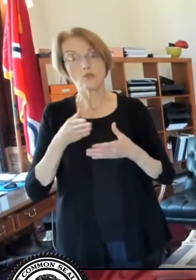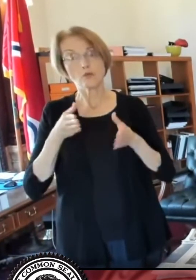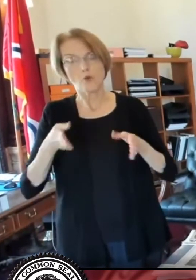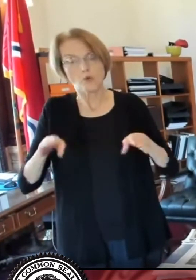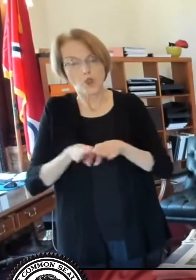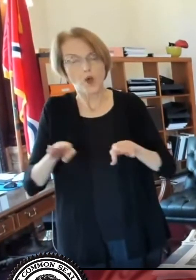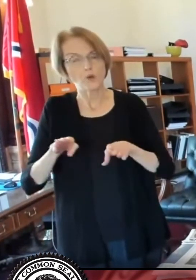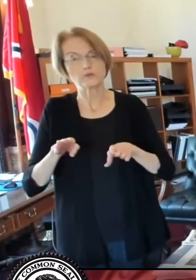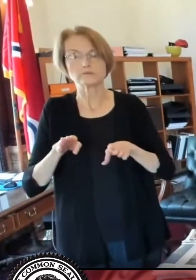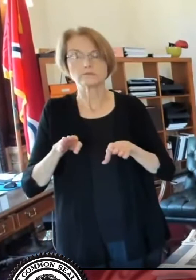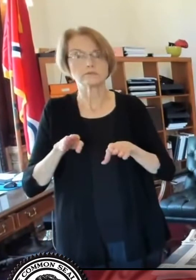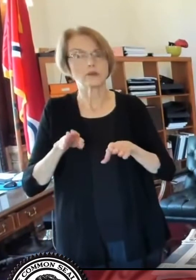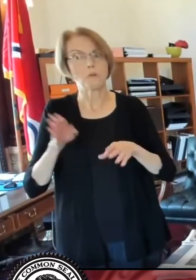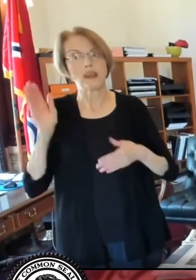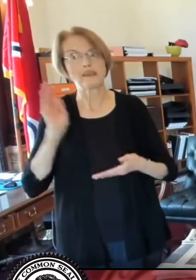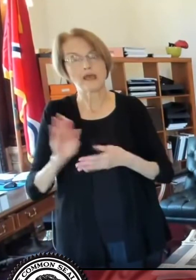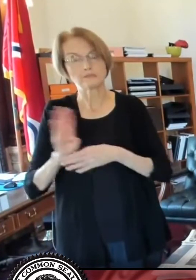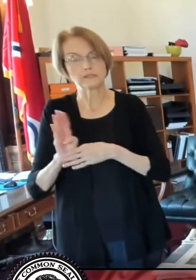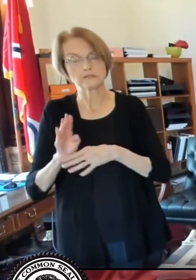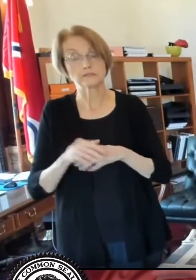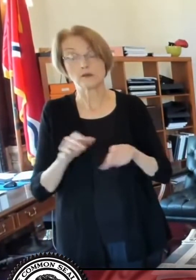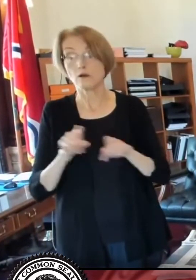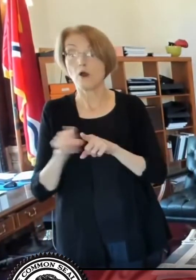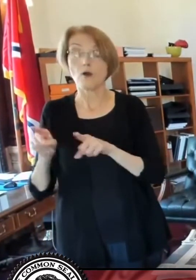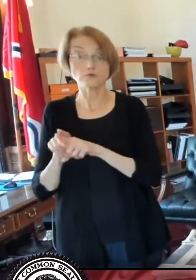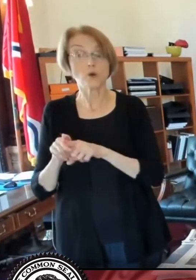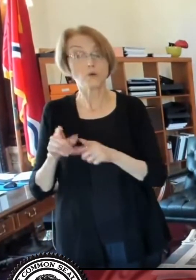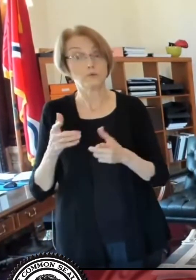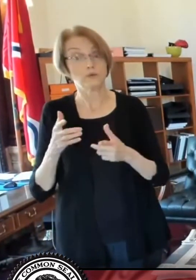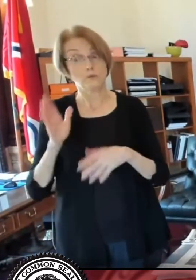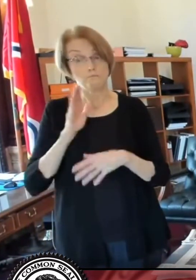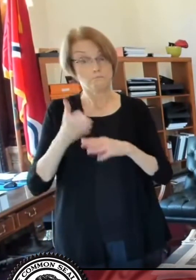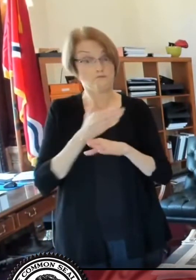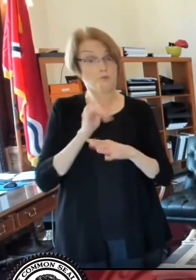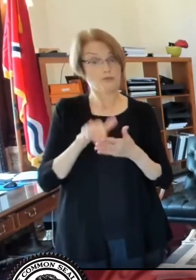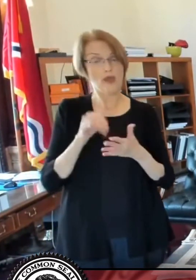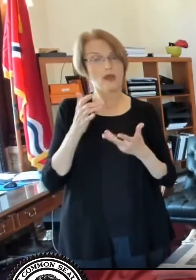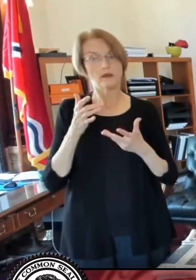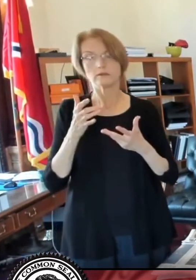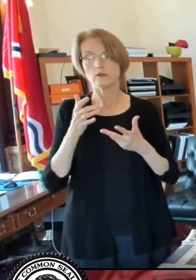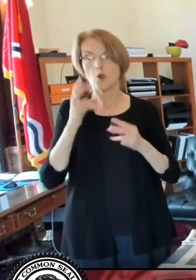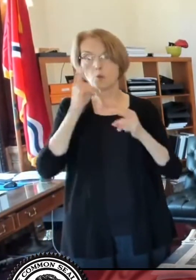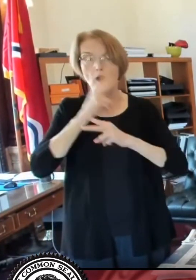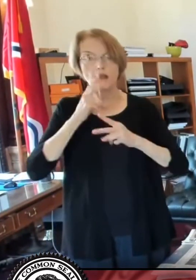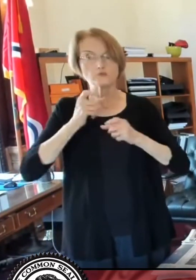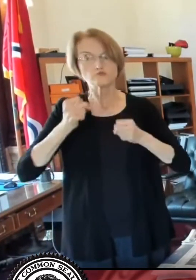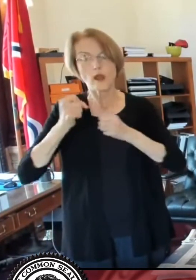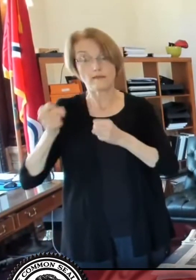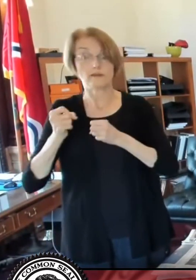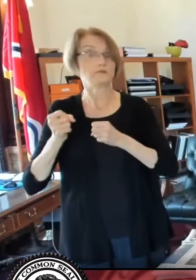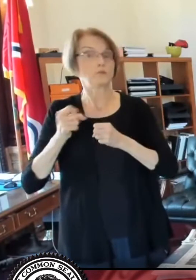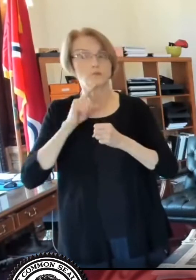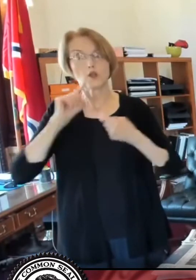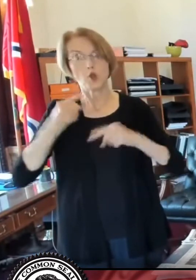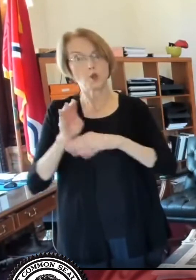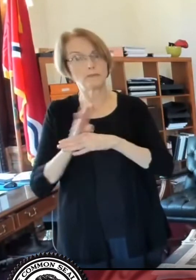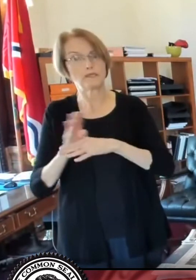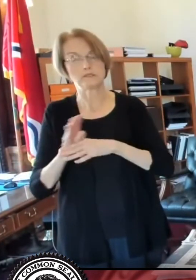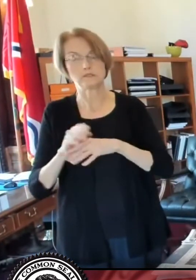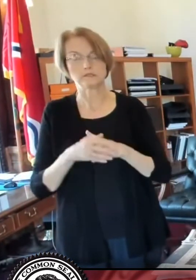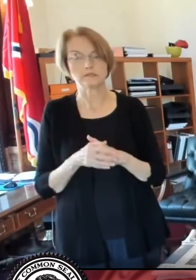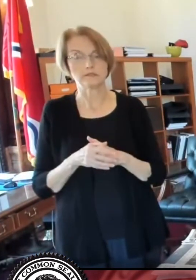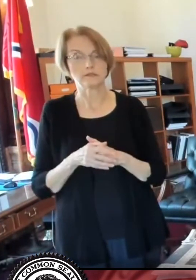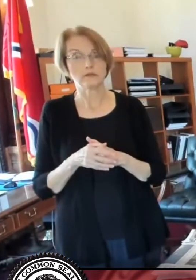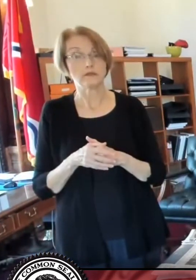about the reckless driving hurting businesses. And so what we did initially was we closed Wash Ave